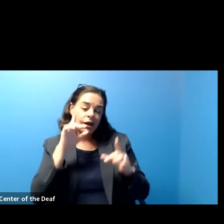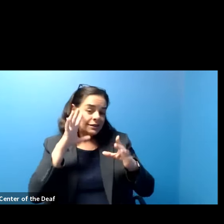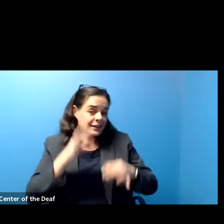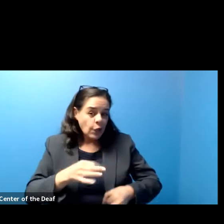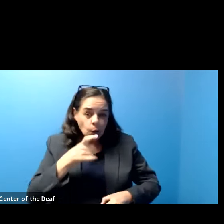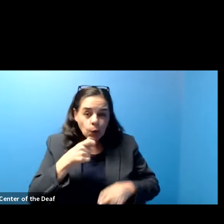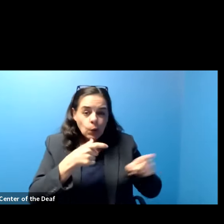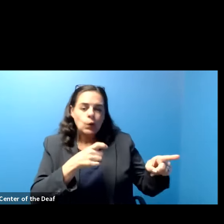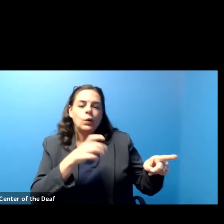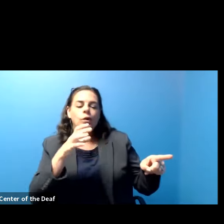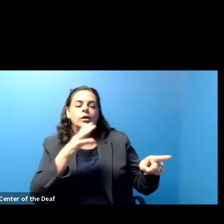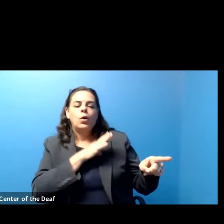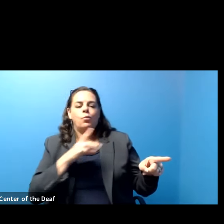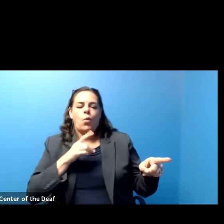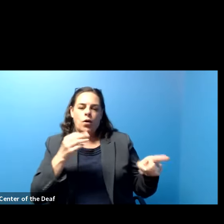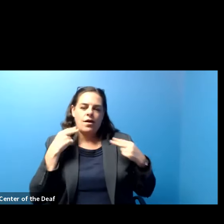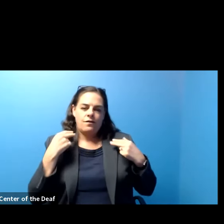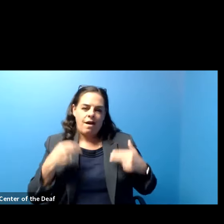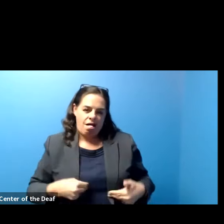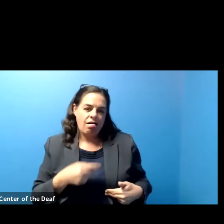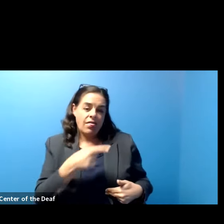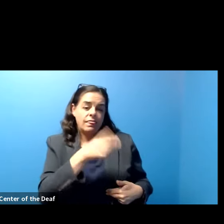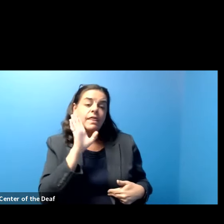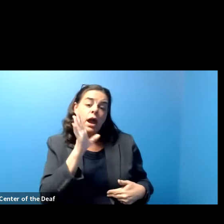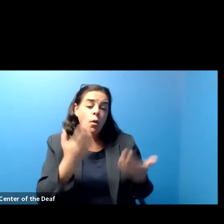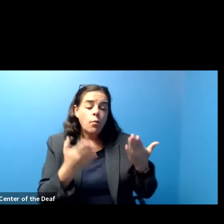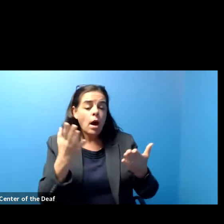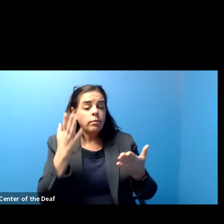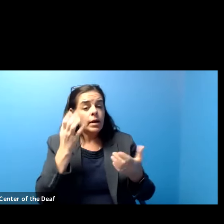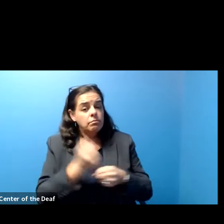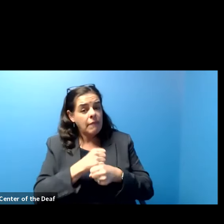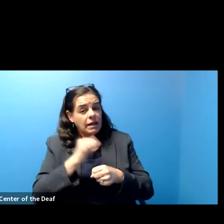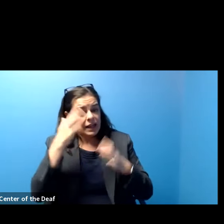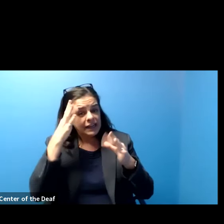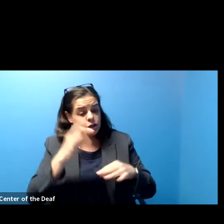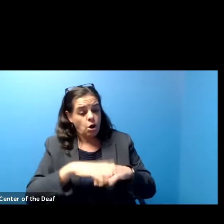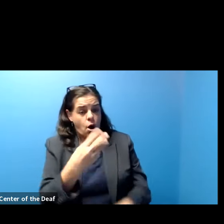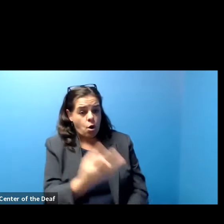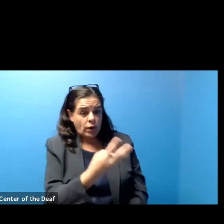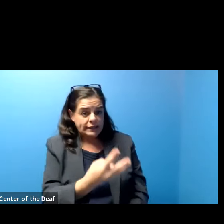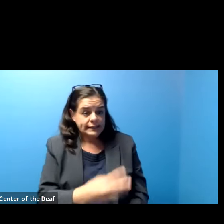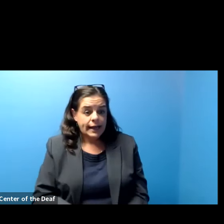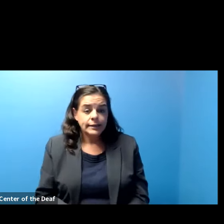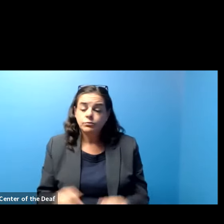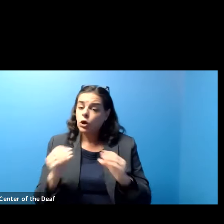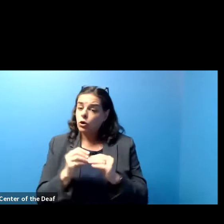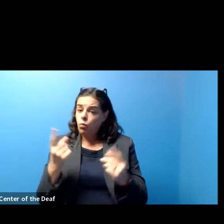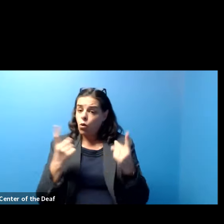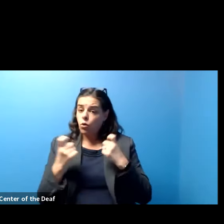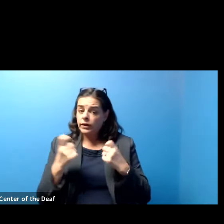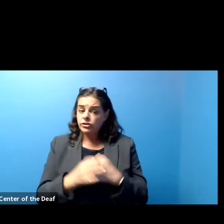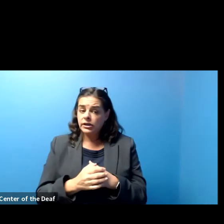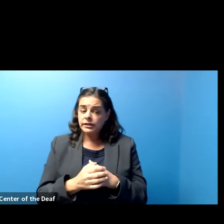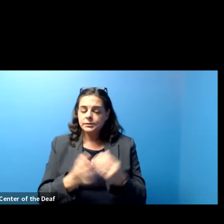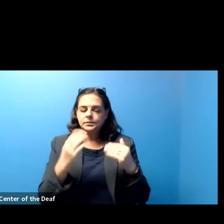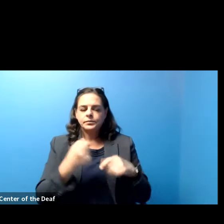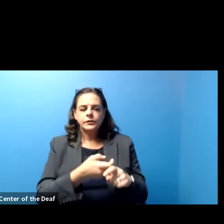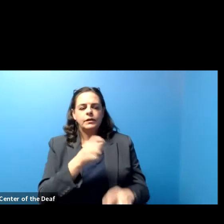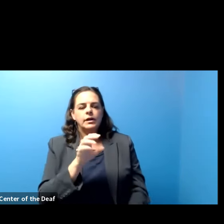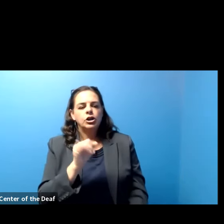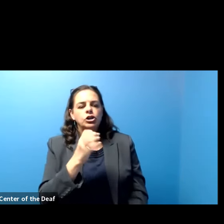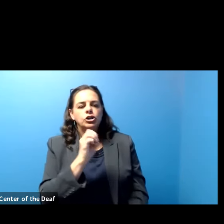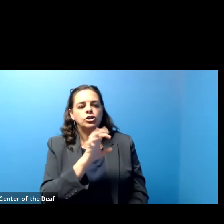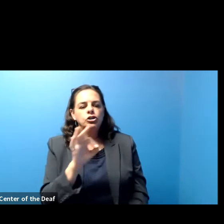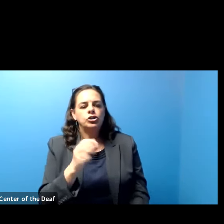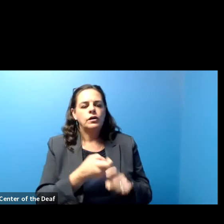they'll make that decision on Wednesday. Any other questions? Please go ahead and submit them now. From Jeff